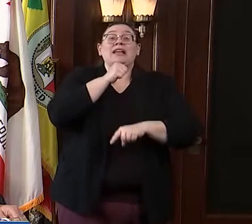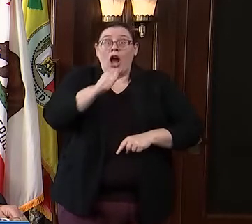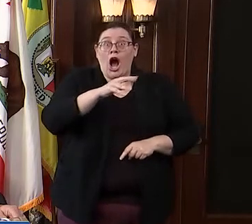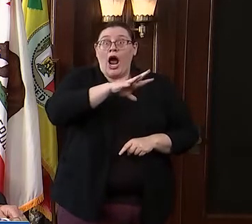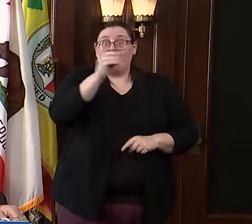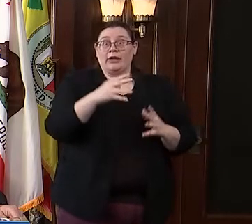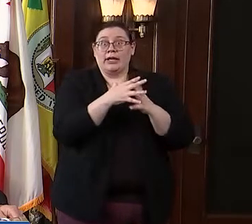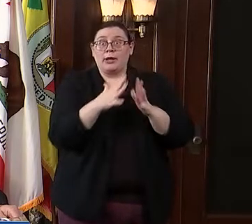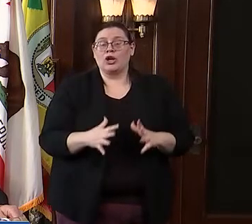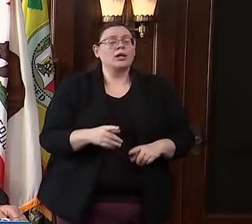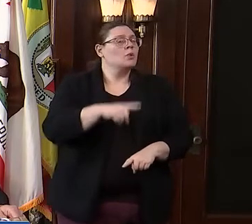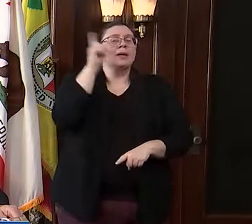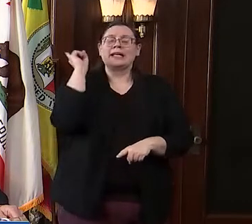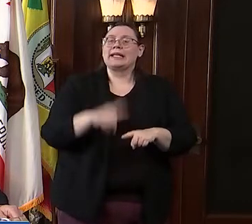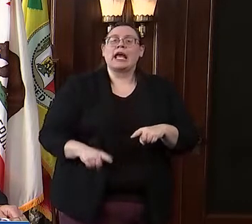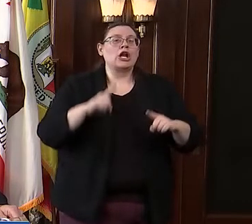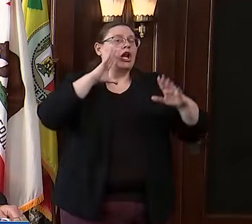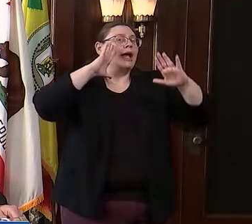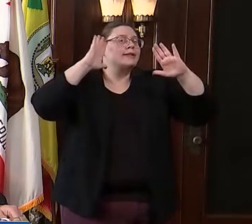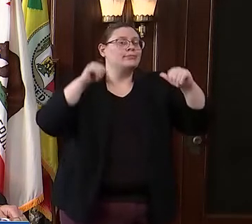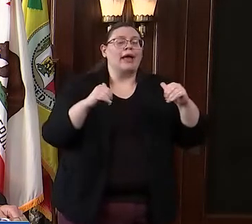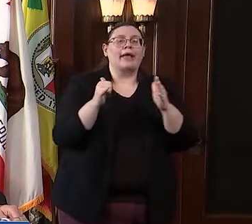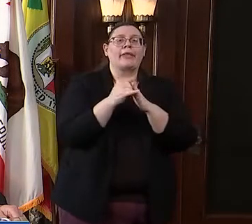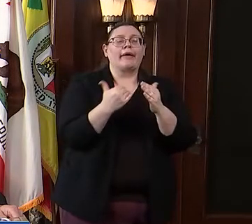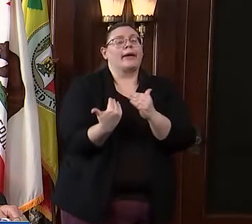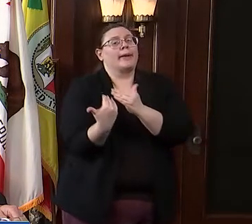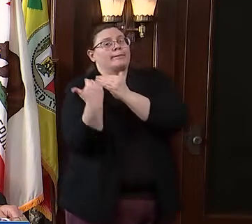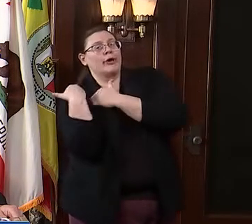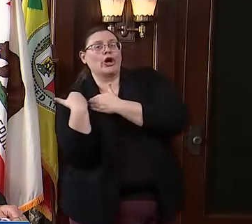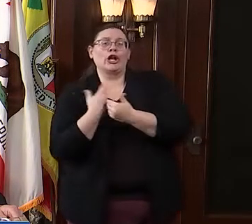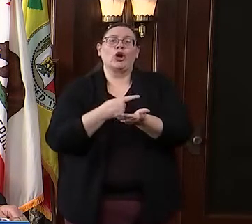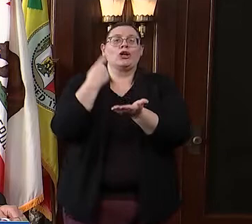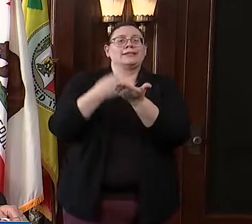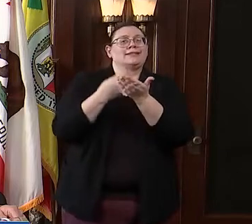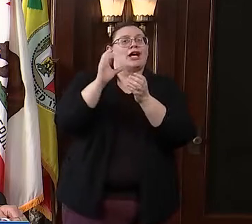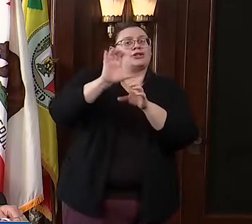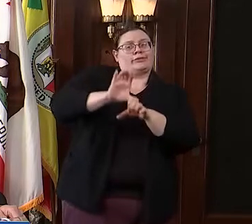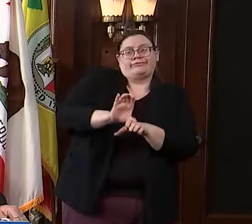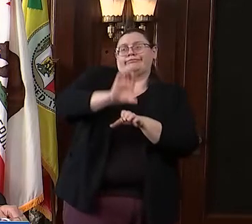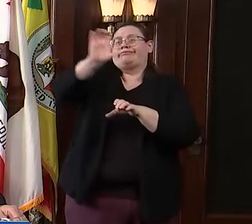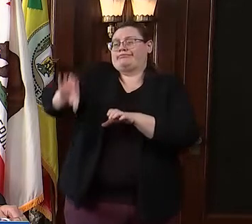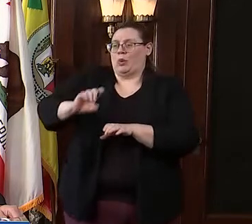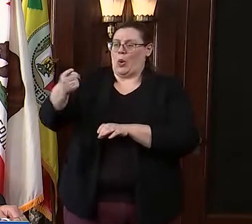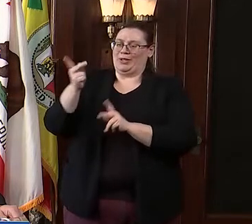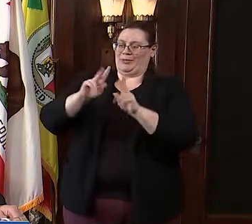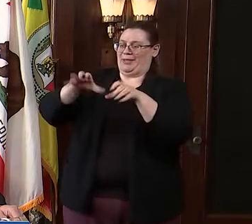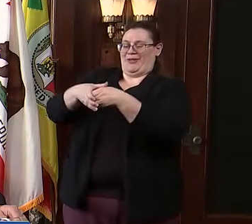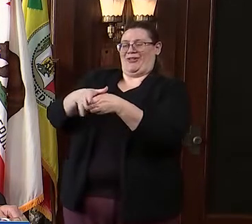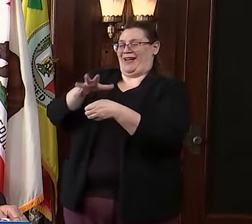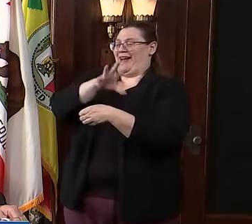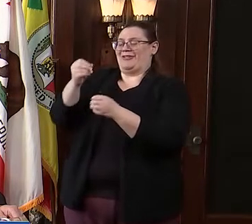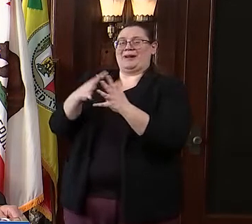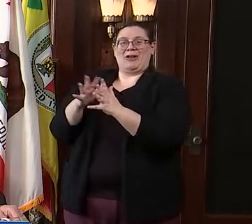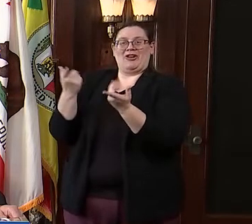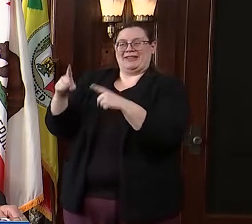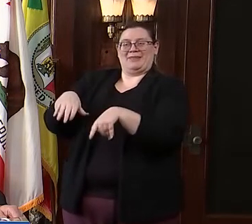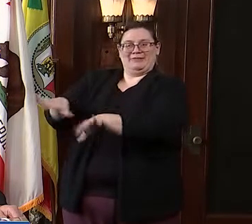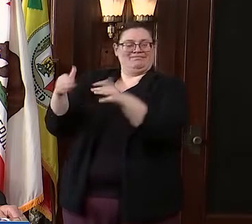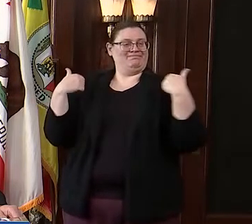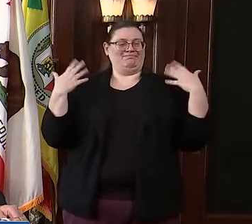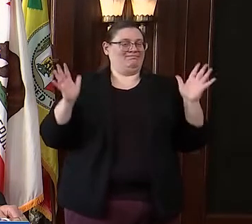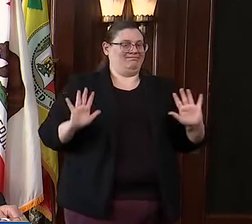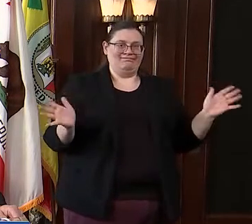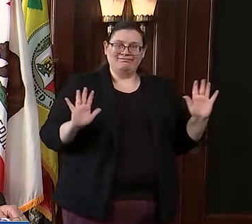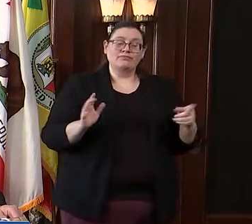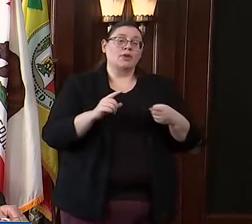can't be a burden, that this cannot be a discussion that just African Americans are consumed with. White